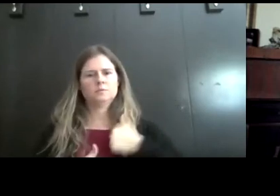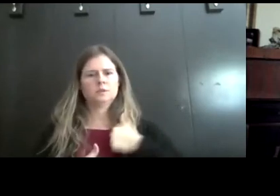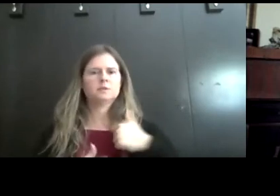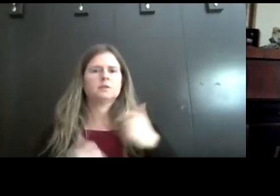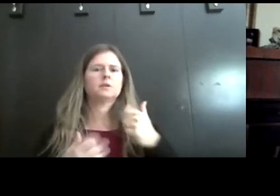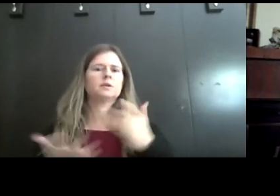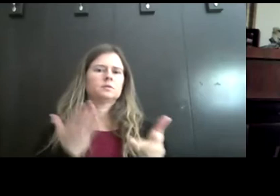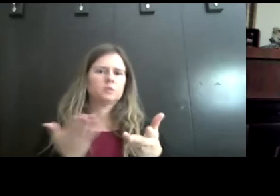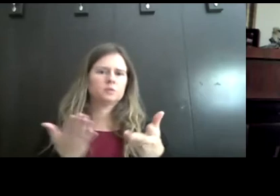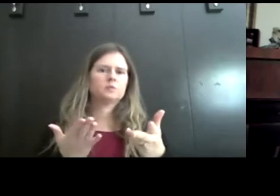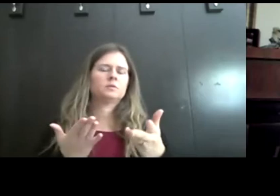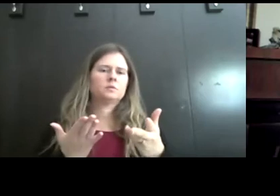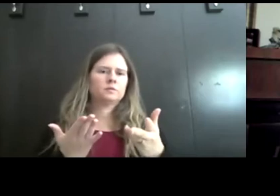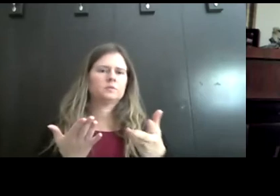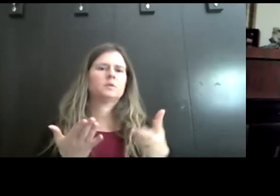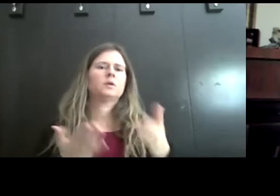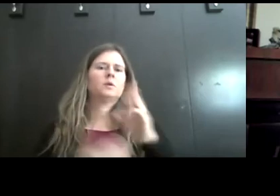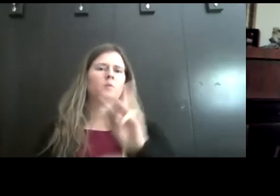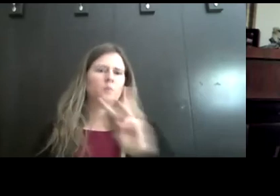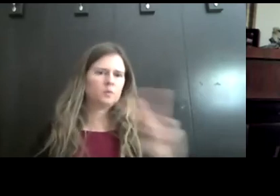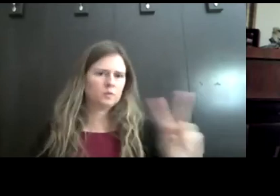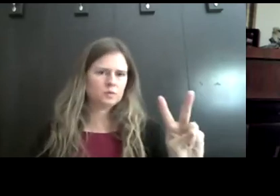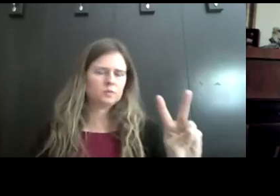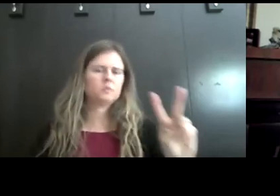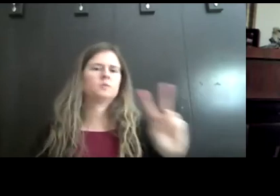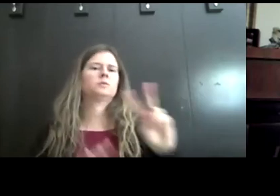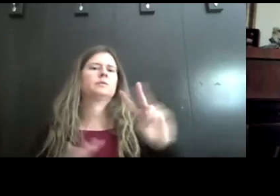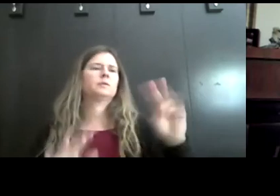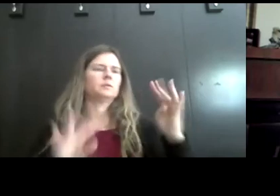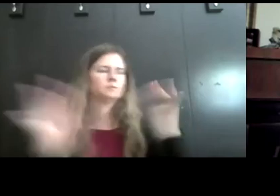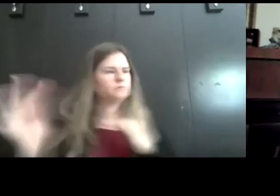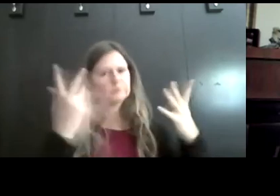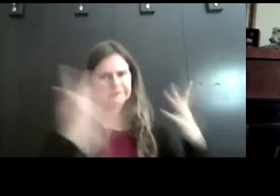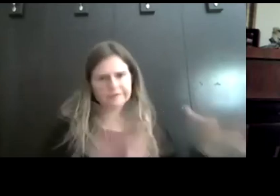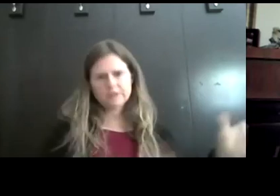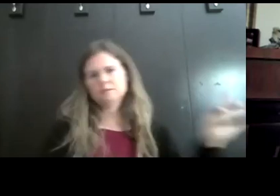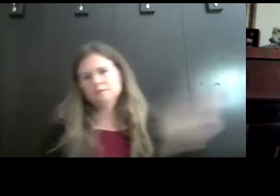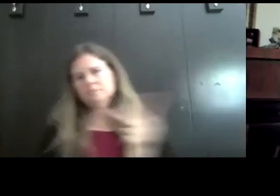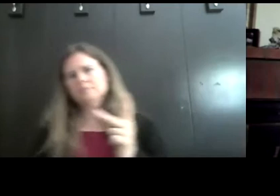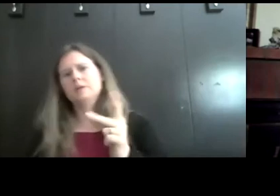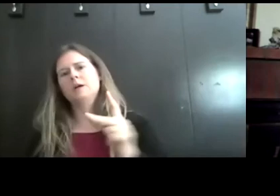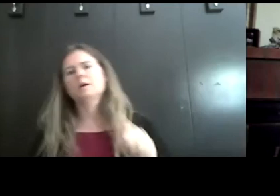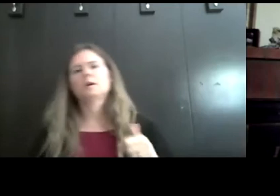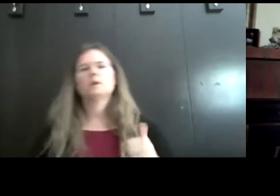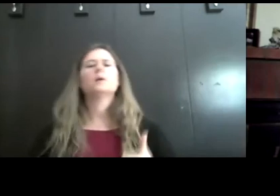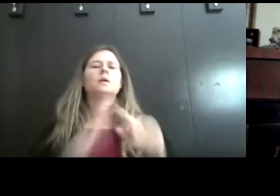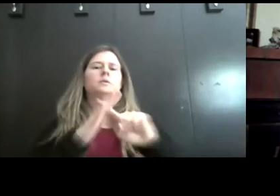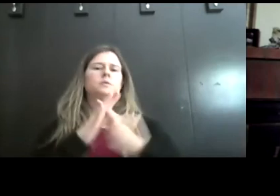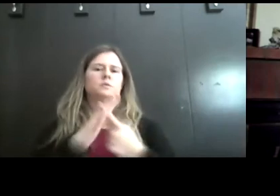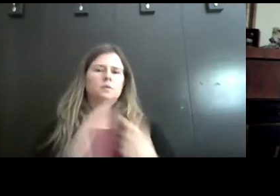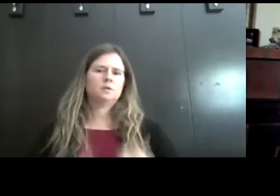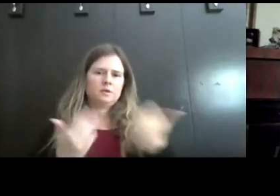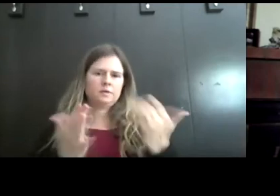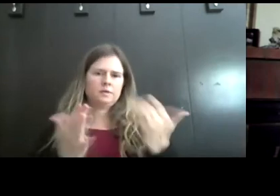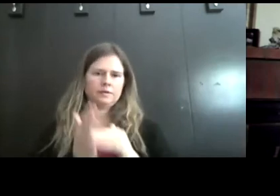the war and then come back and start their life all over again. You know, try and get jobs. My